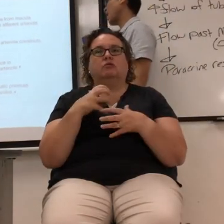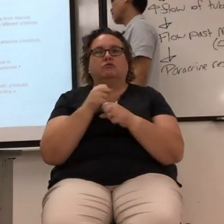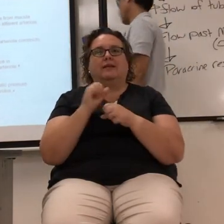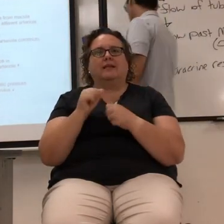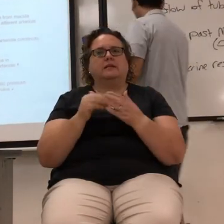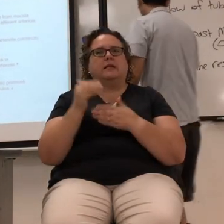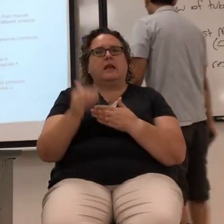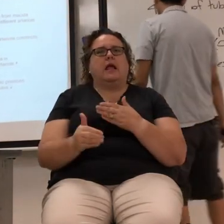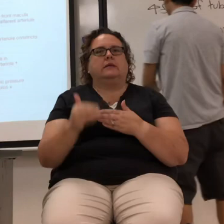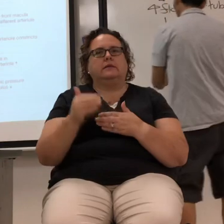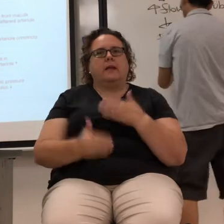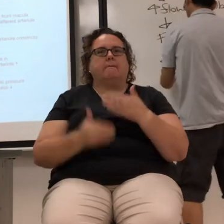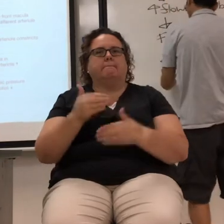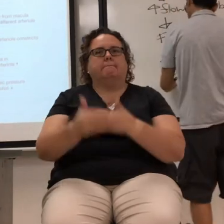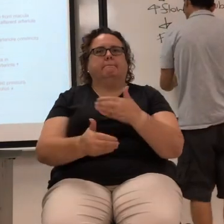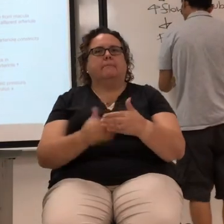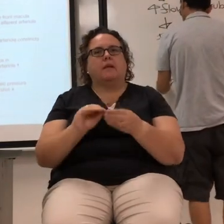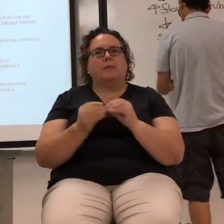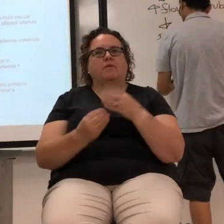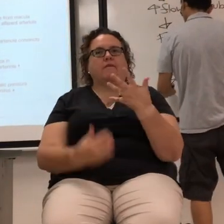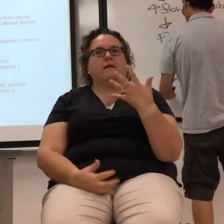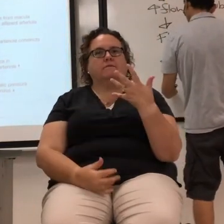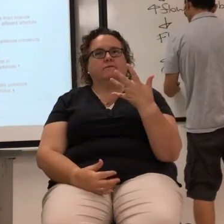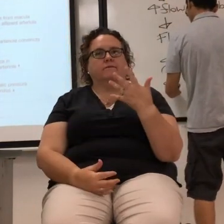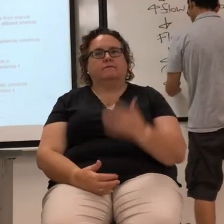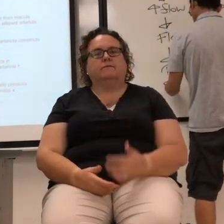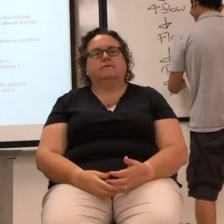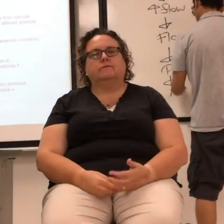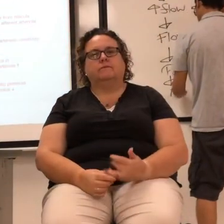Number five, afferent arterial.